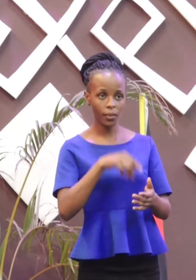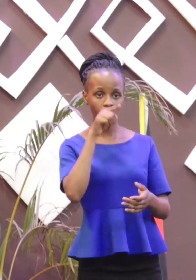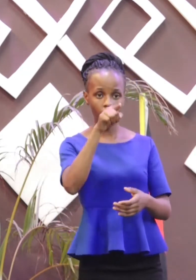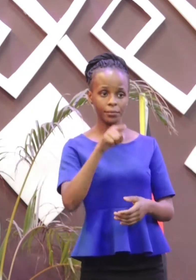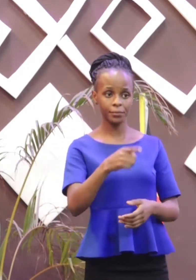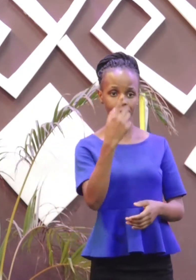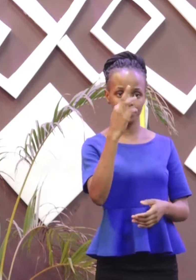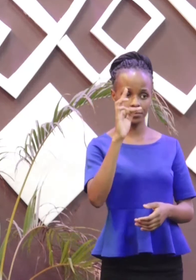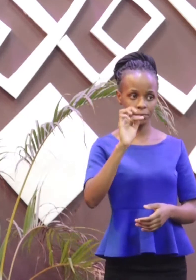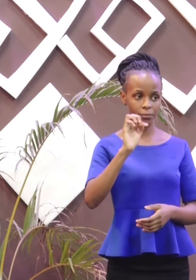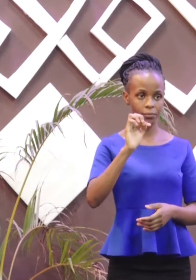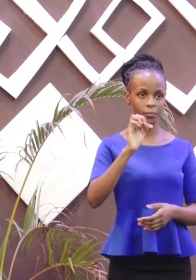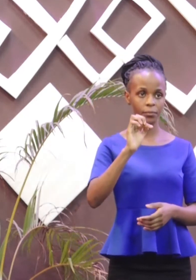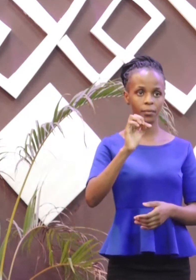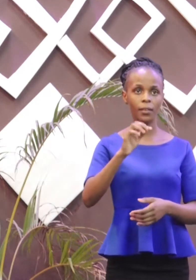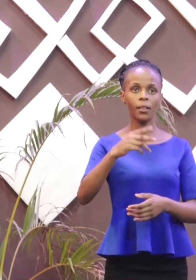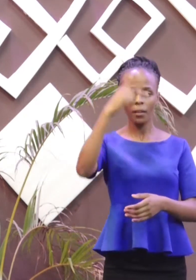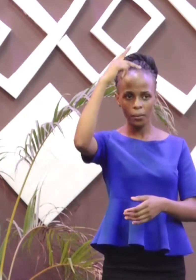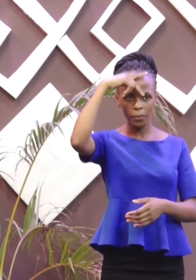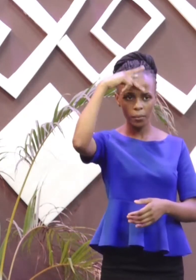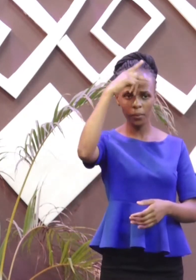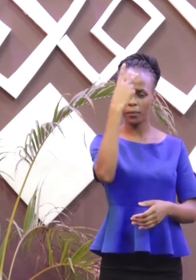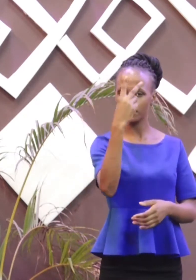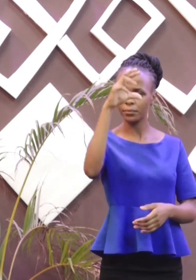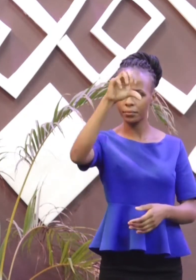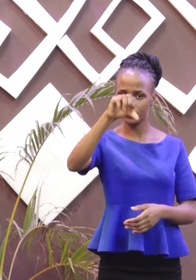olw'18, Proverbs chapter 29 verses 18.